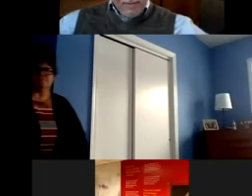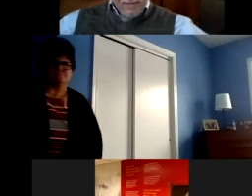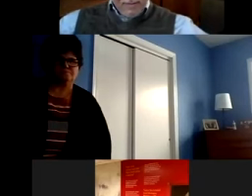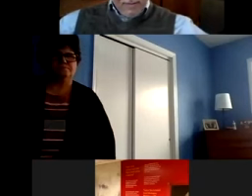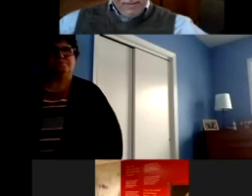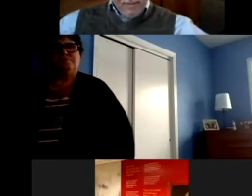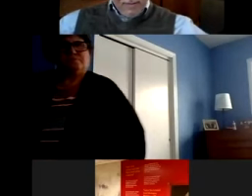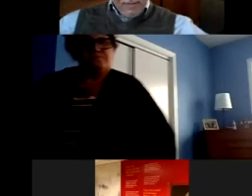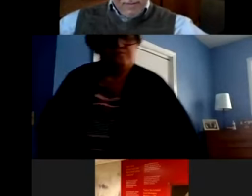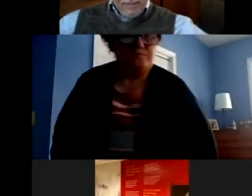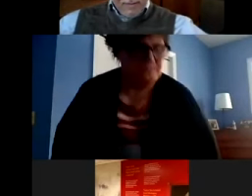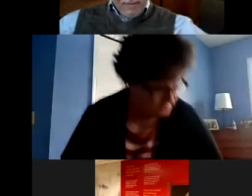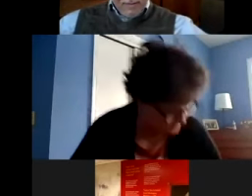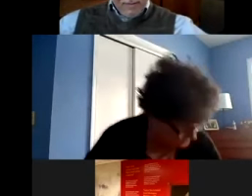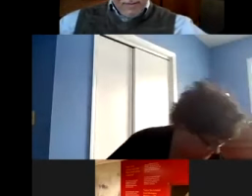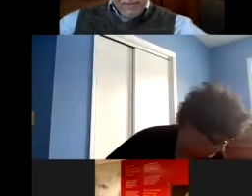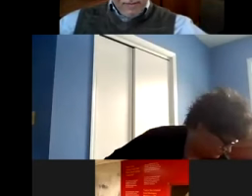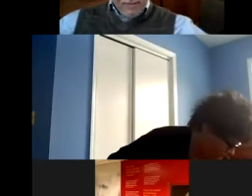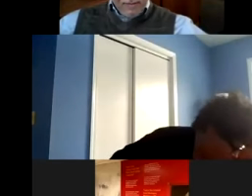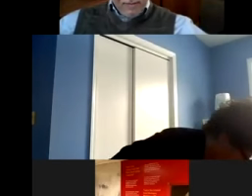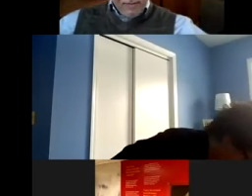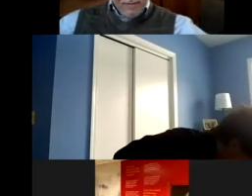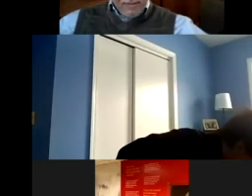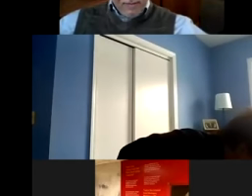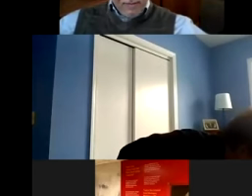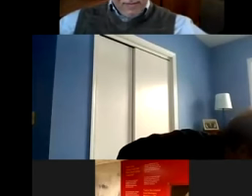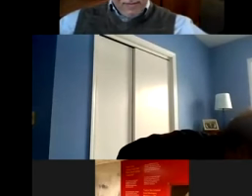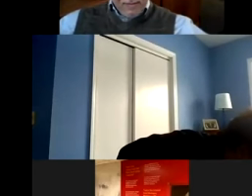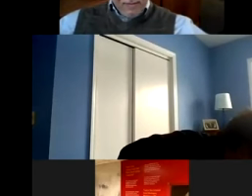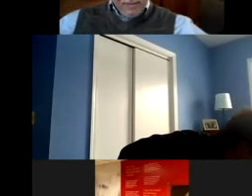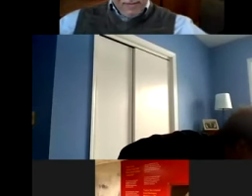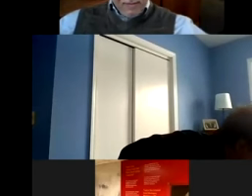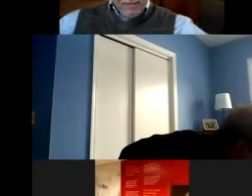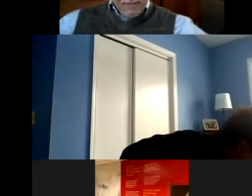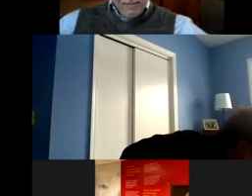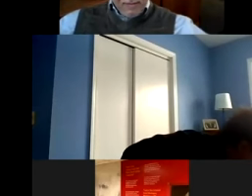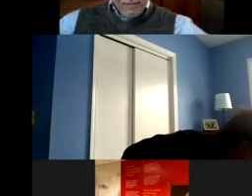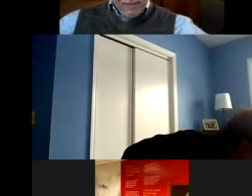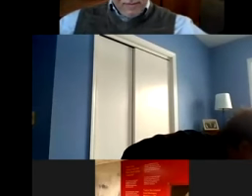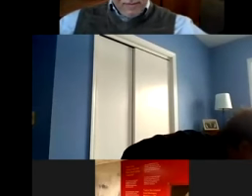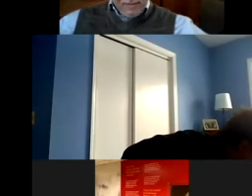get some sense of the direction I would be paddling my life.